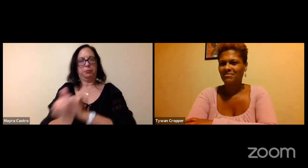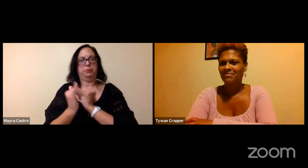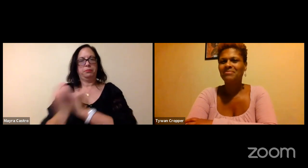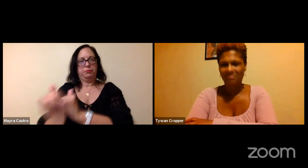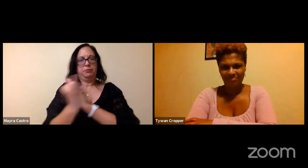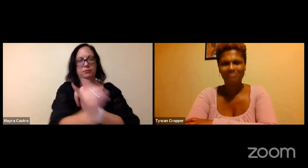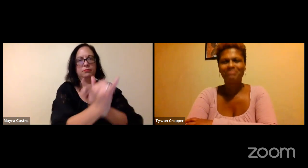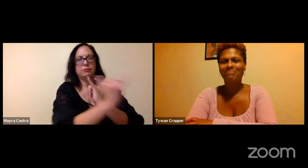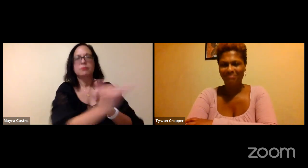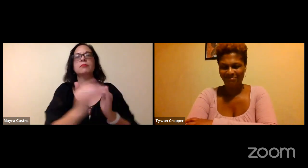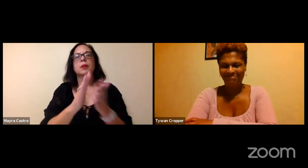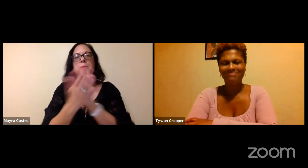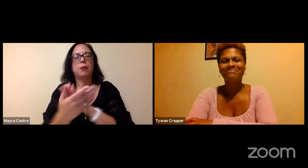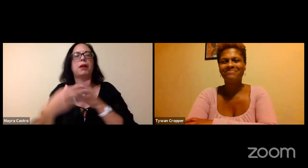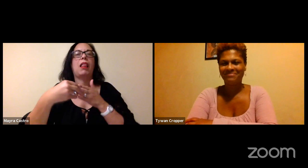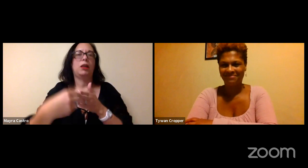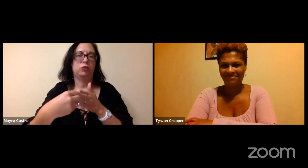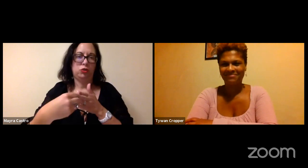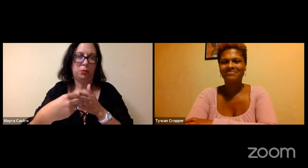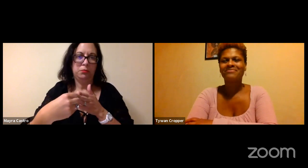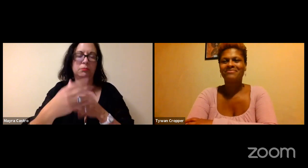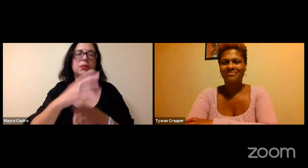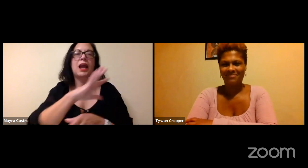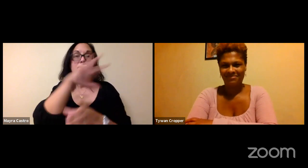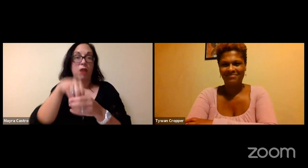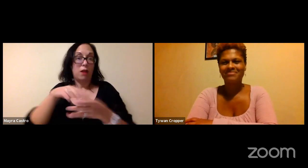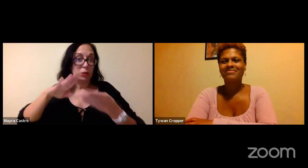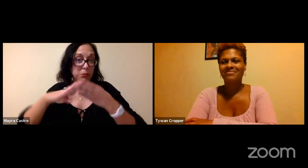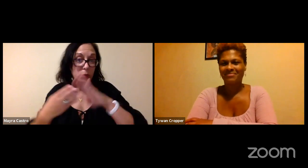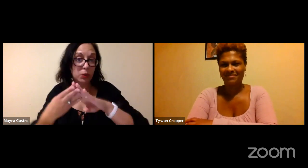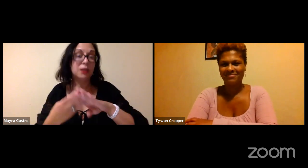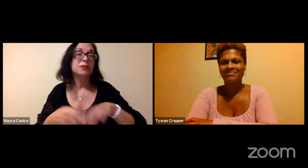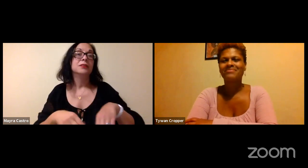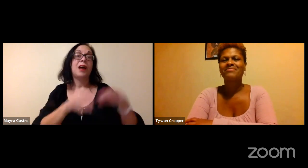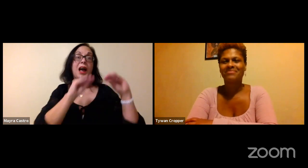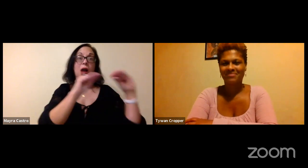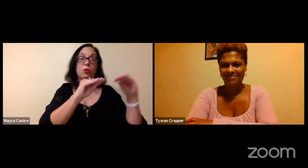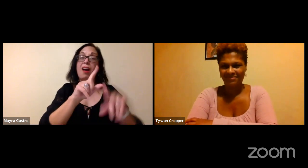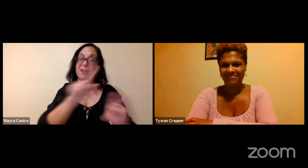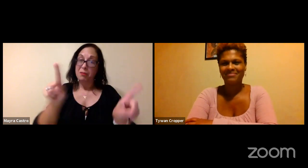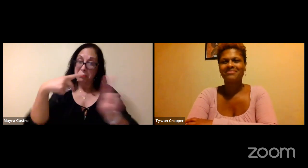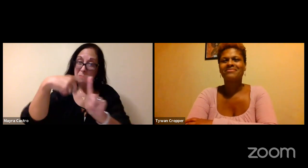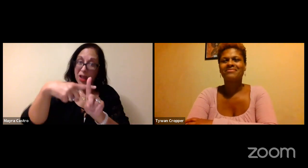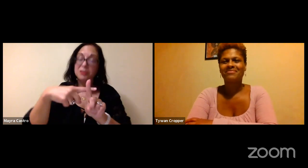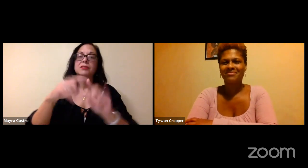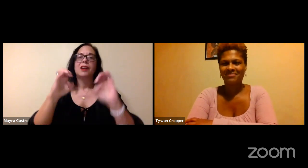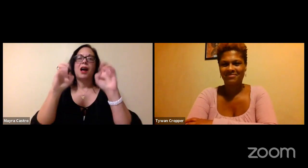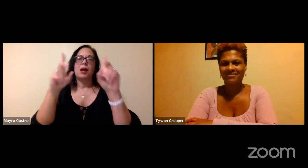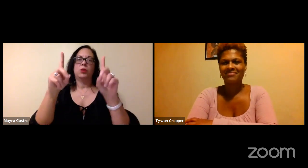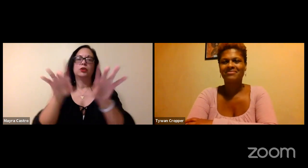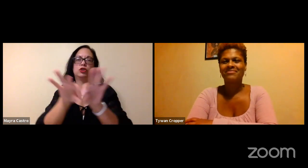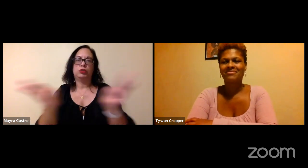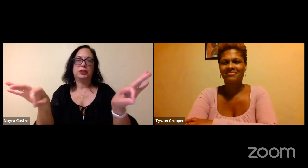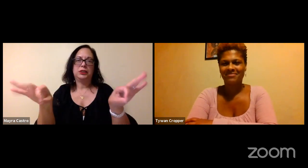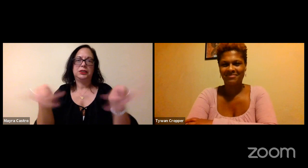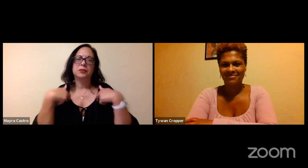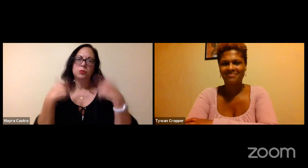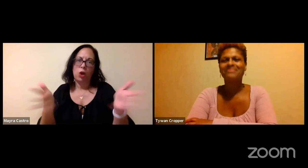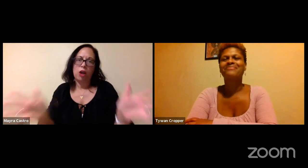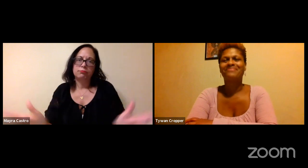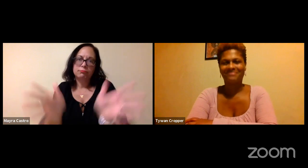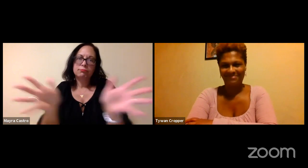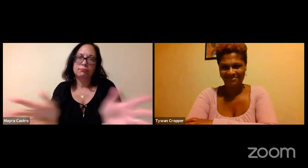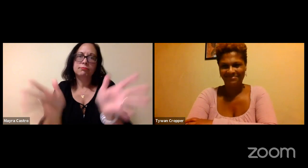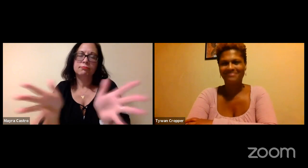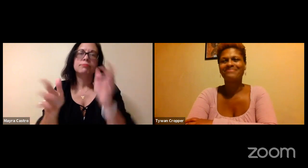So I want to see these kids develop positively like I did and develop their leadership skills and give back to their communities